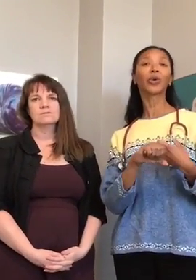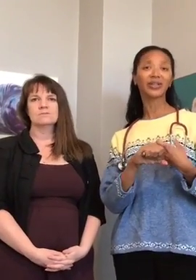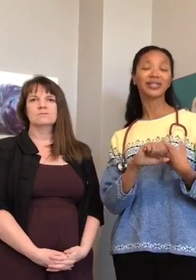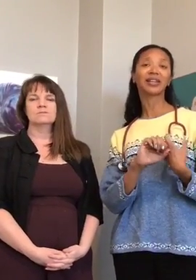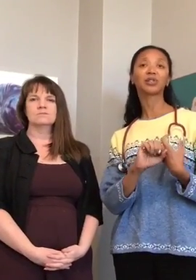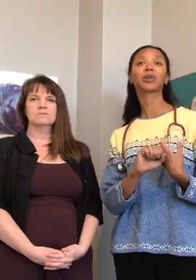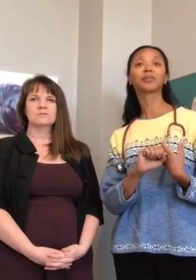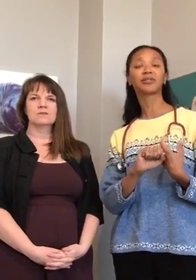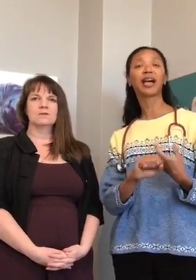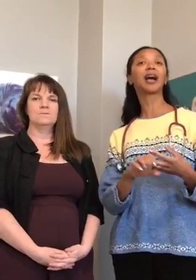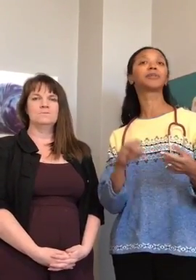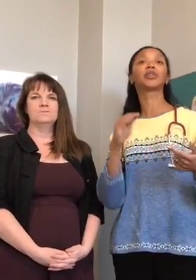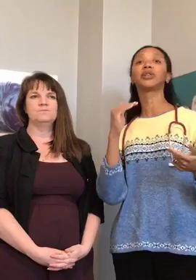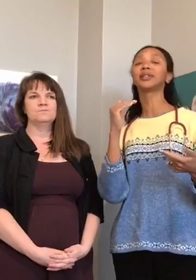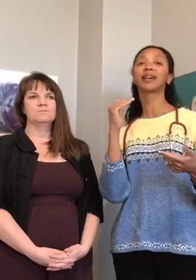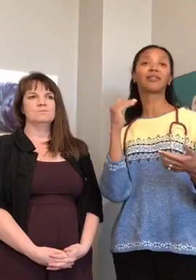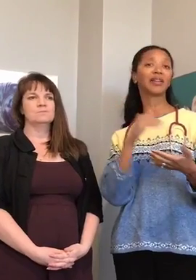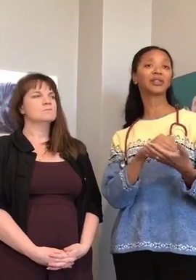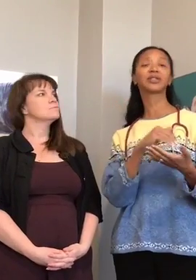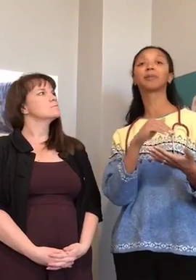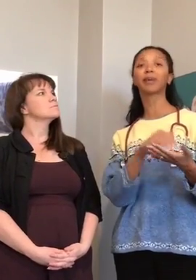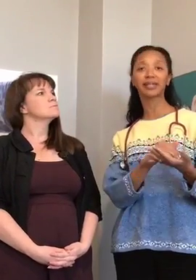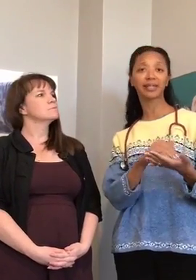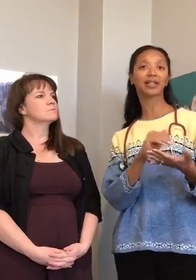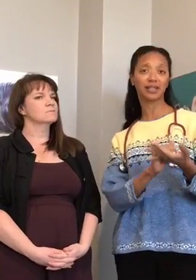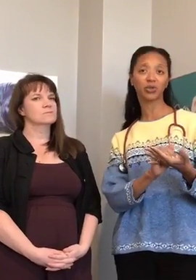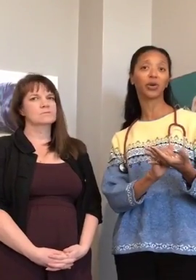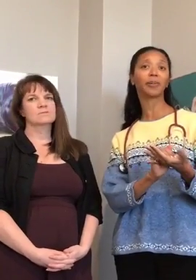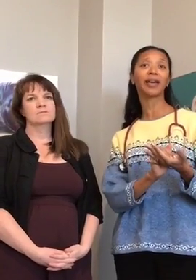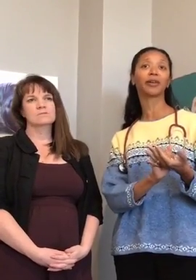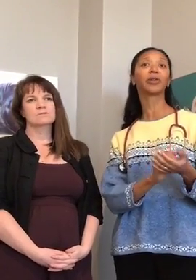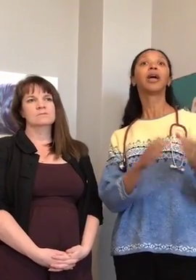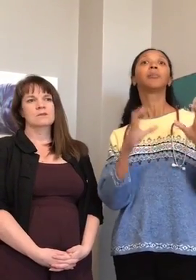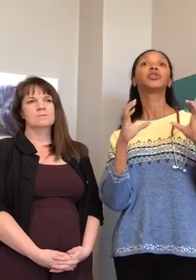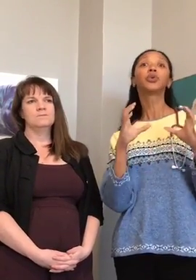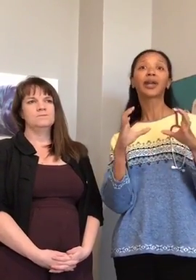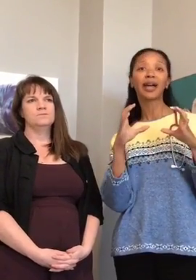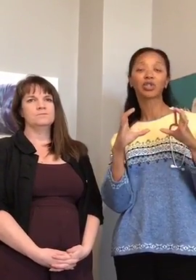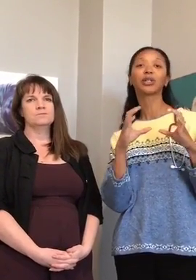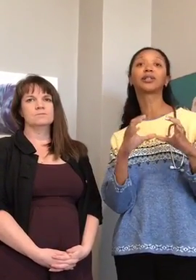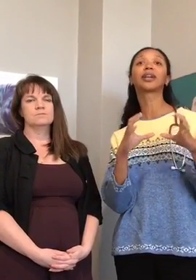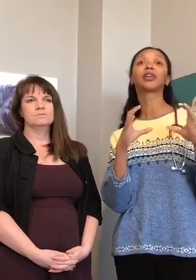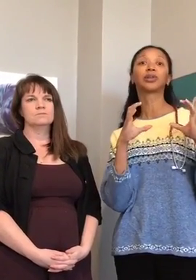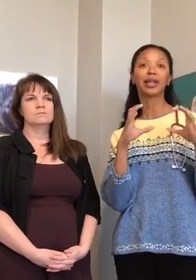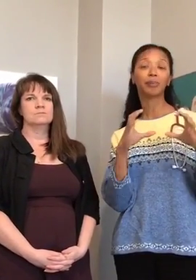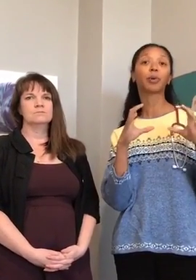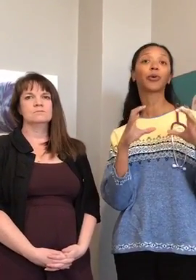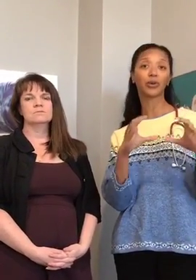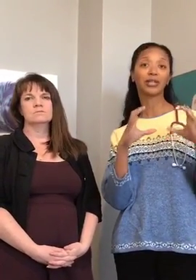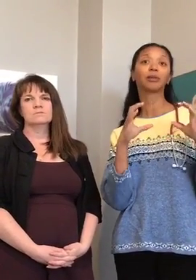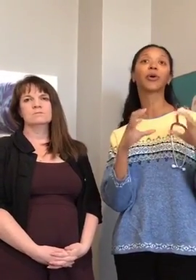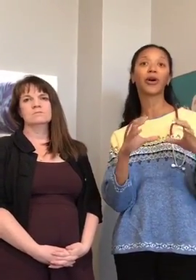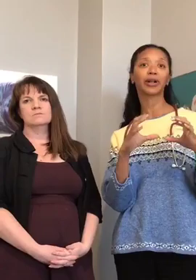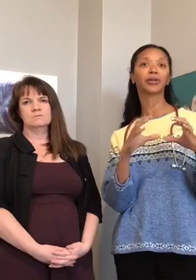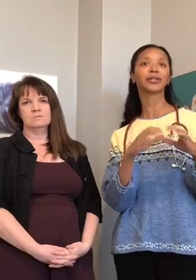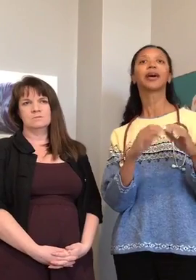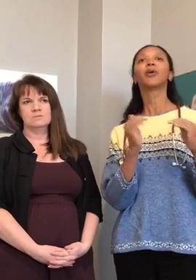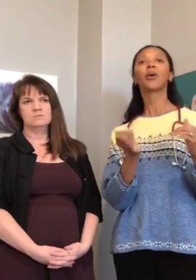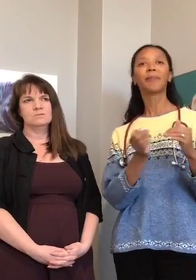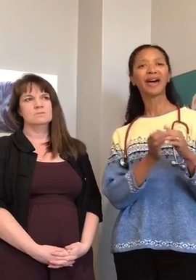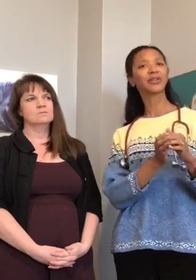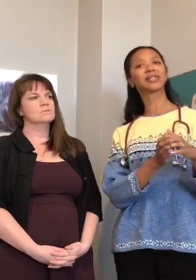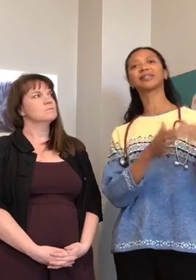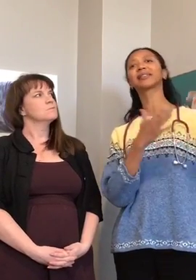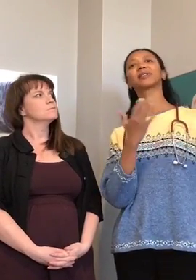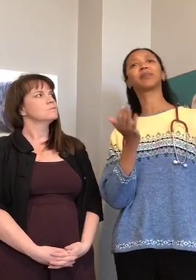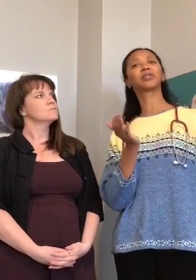to know where you stand in terms of labs. So you need to have not just a basic cholesterol panel, but you want to actually look at your lipoprotein particles.